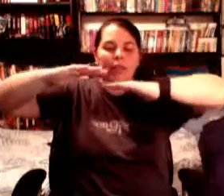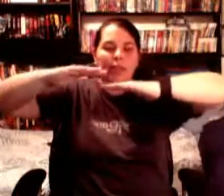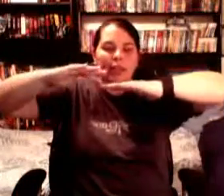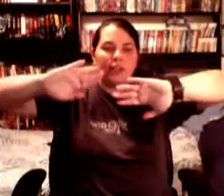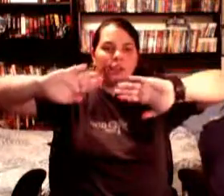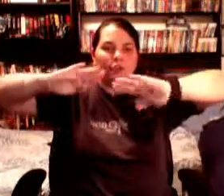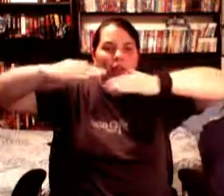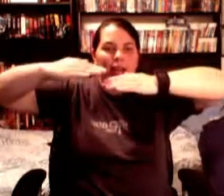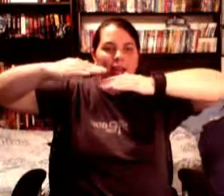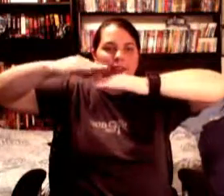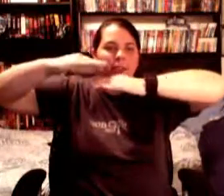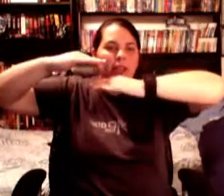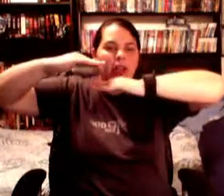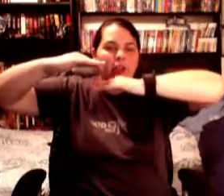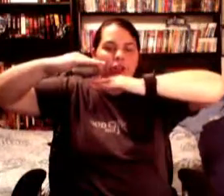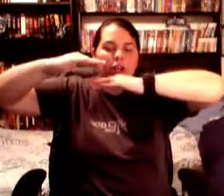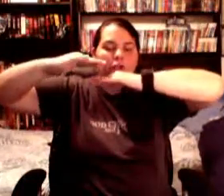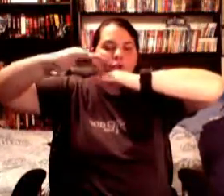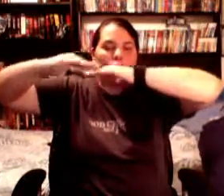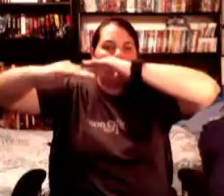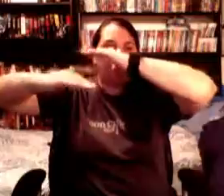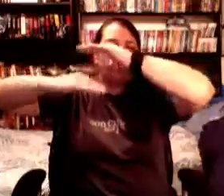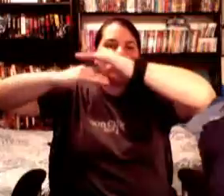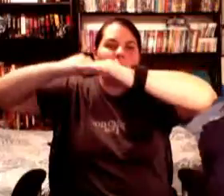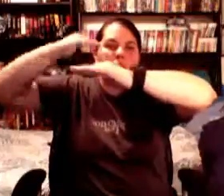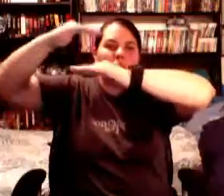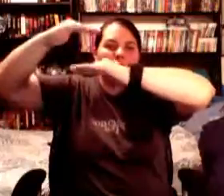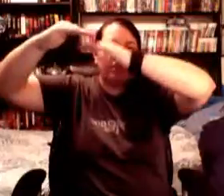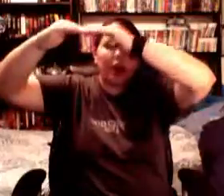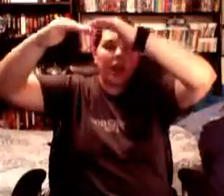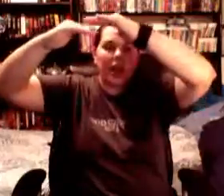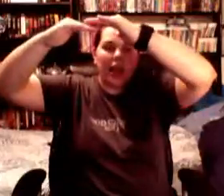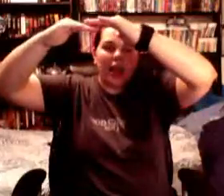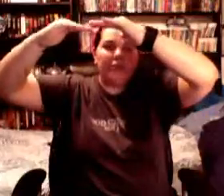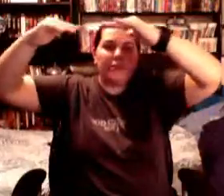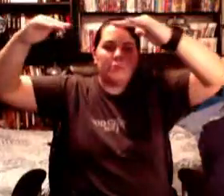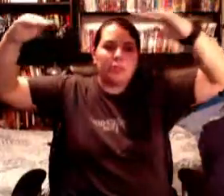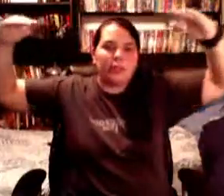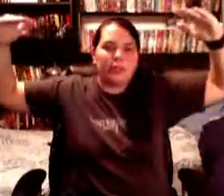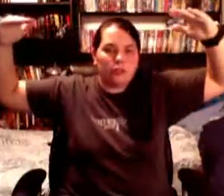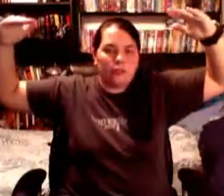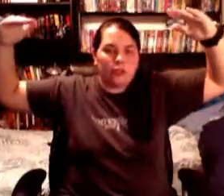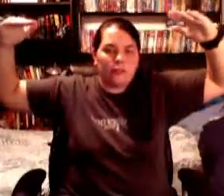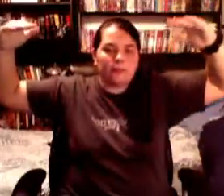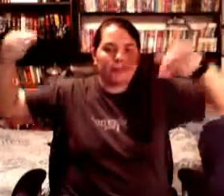heaven is 2 flat hands, and you're going to go one over each other and then split, showing heaven.